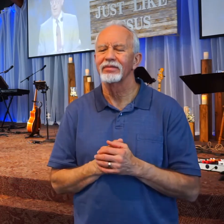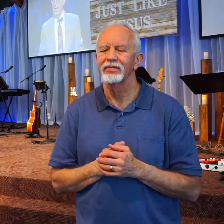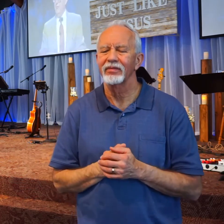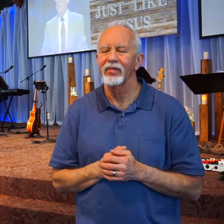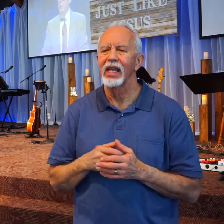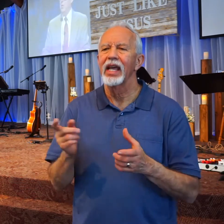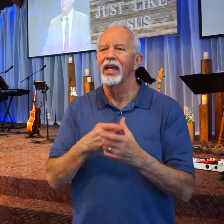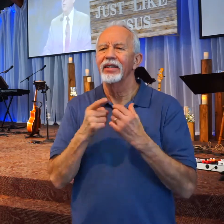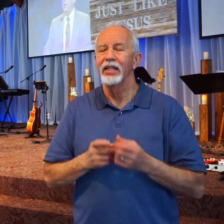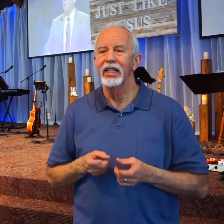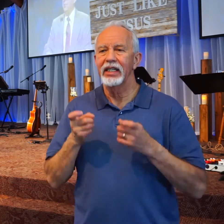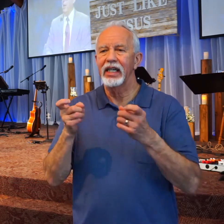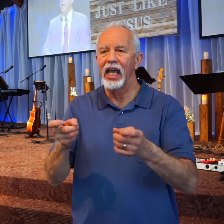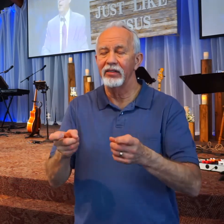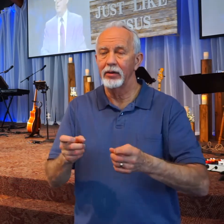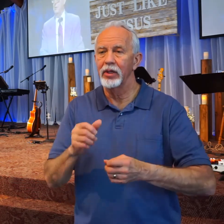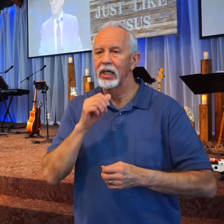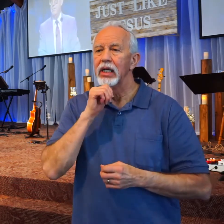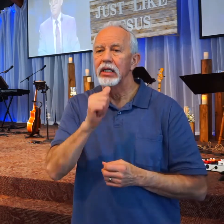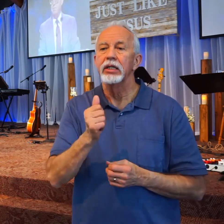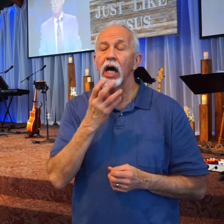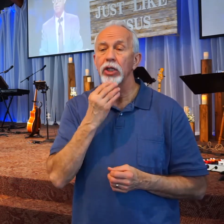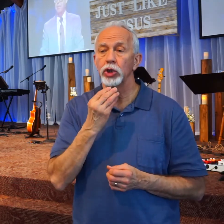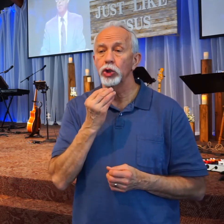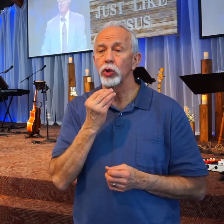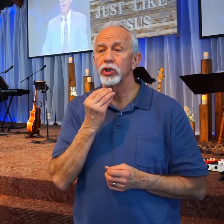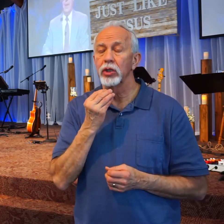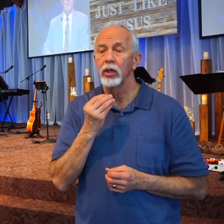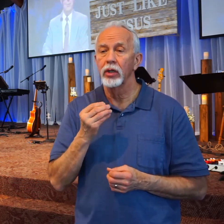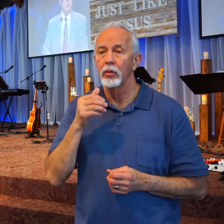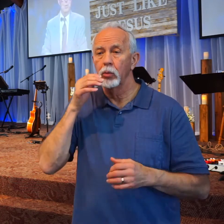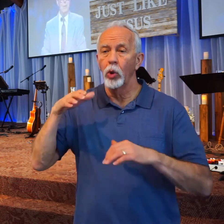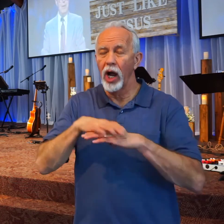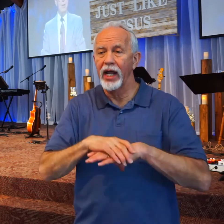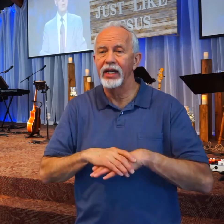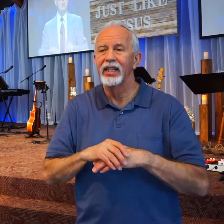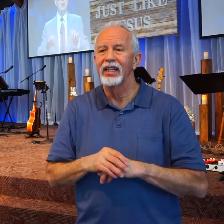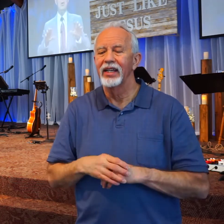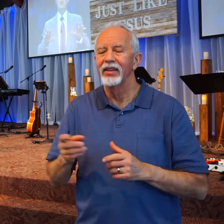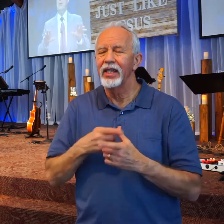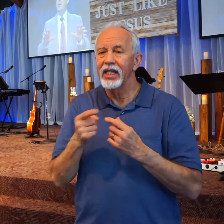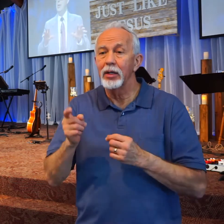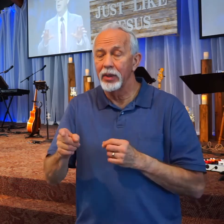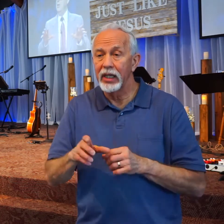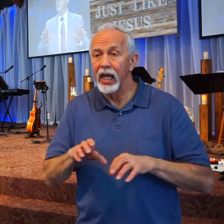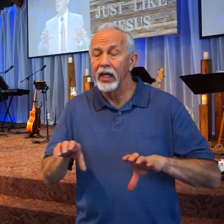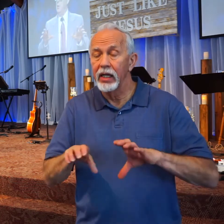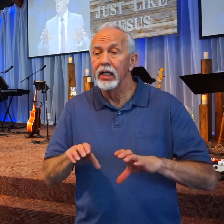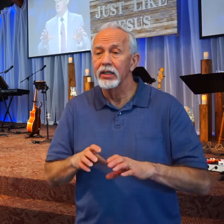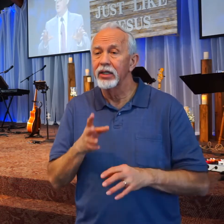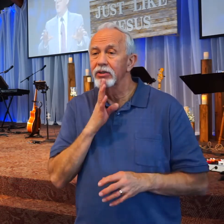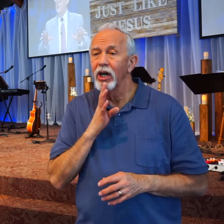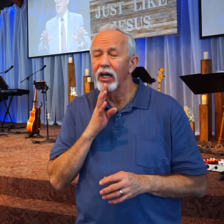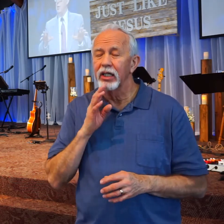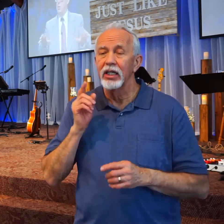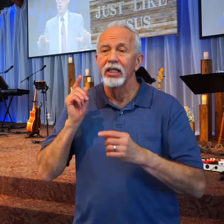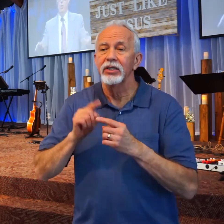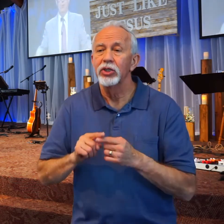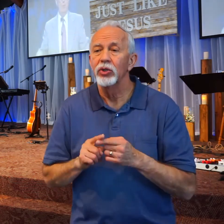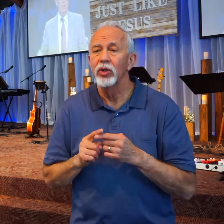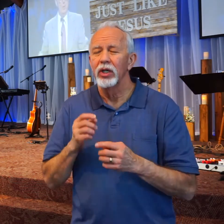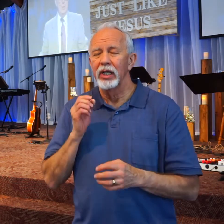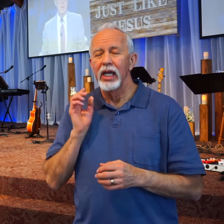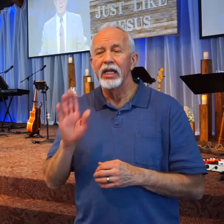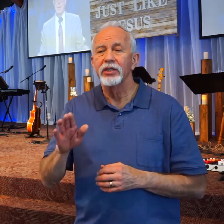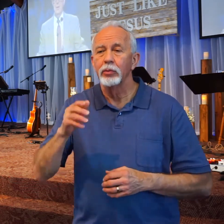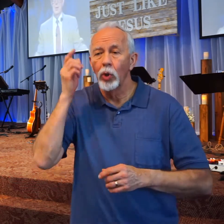And then they gave him a Gentile bride. And afterwards he began to deal with his kinsmen according to the flesh, the children